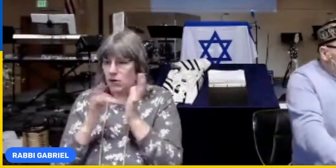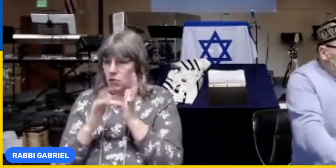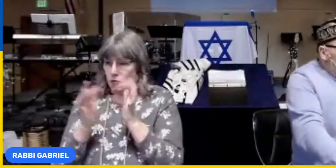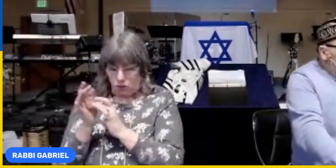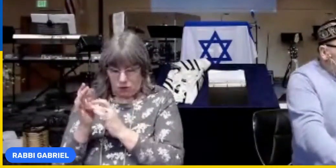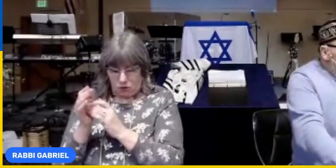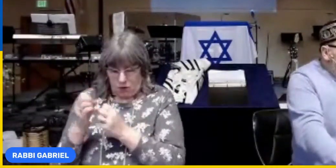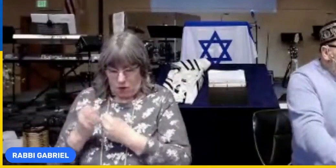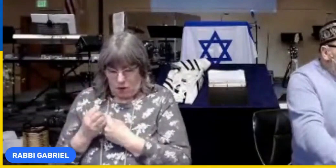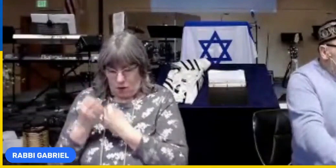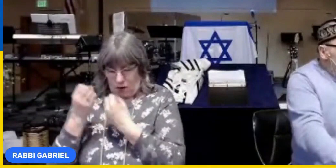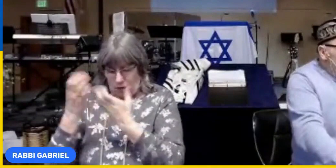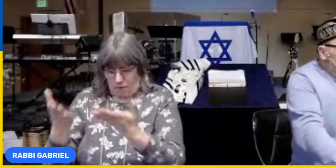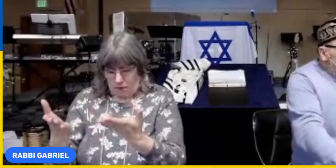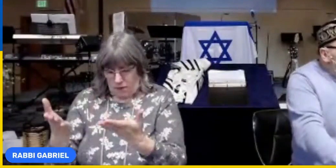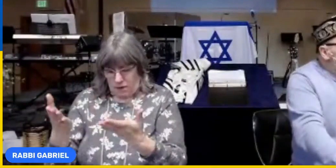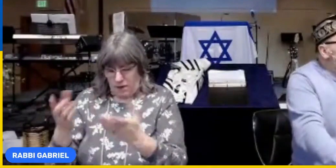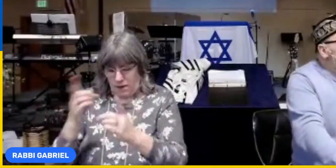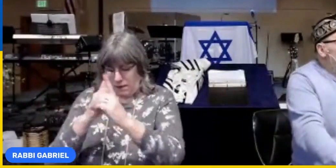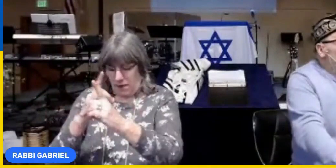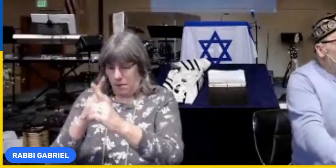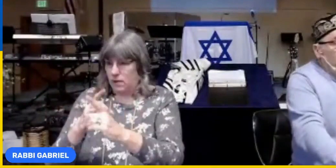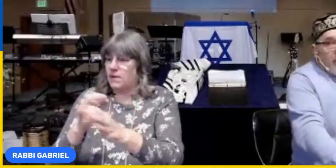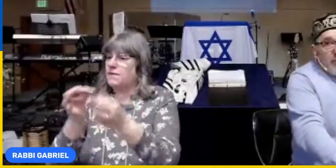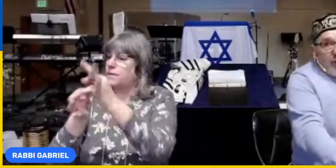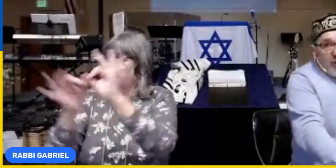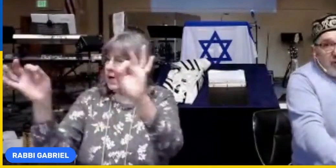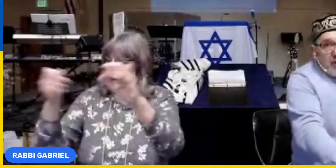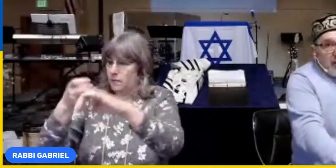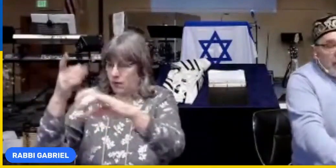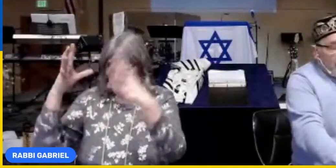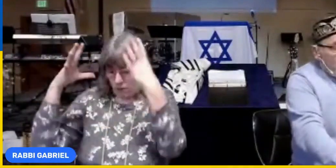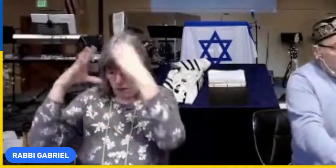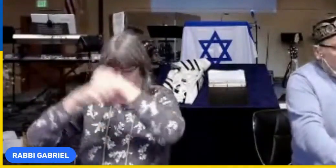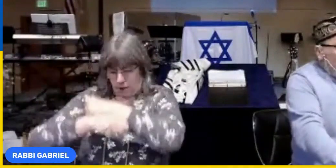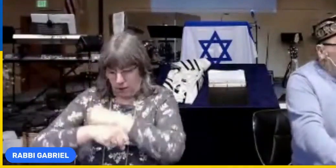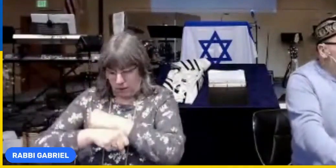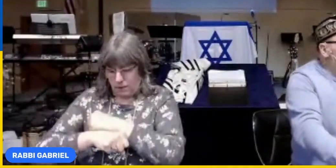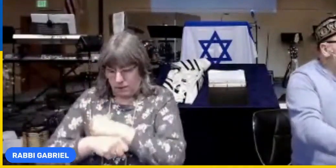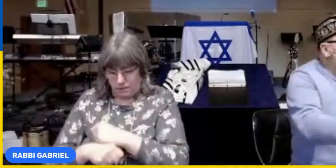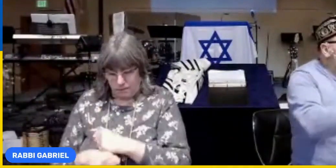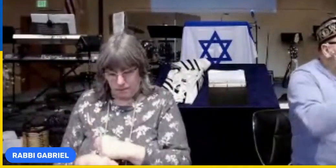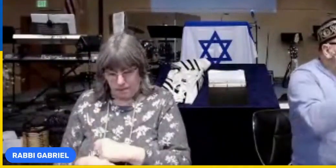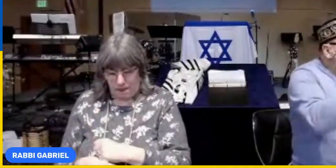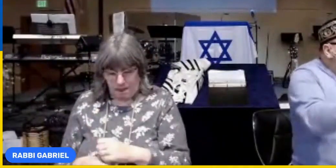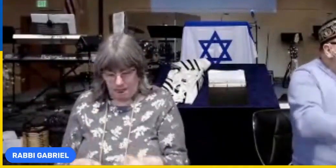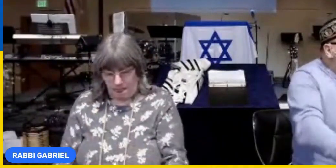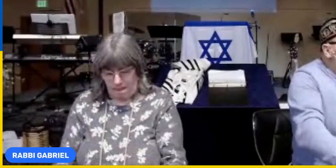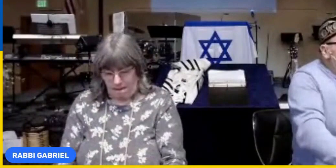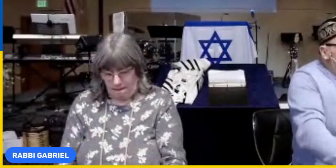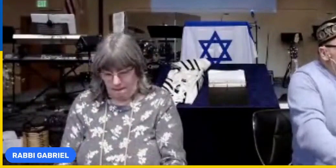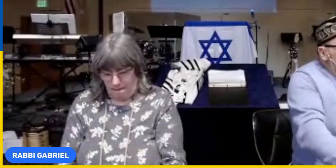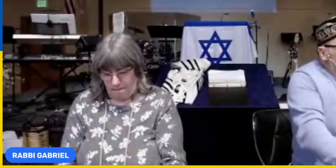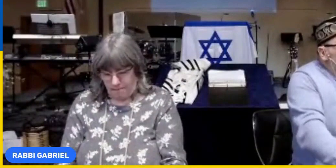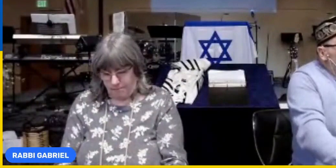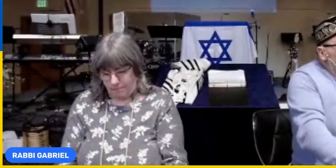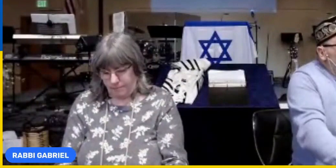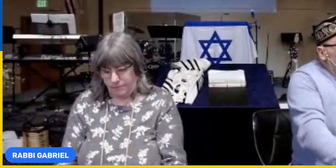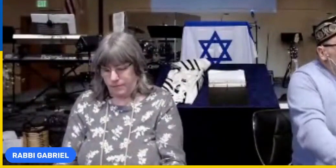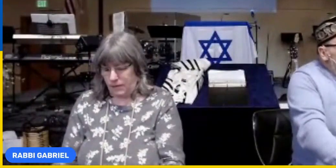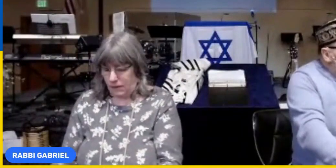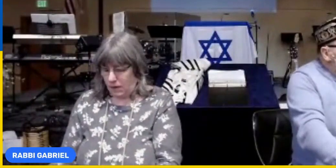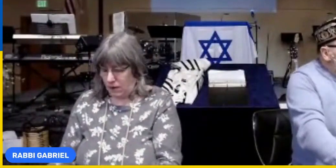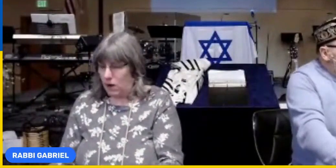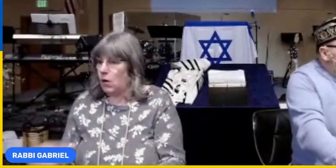Yeshua offered his disciples freedom from darkness. And we read about the darkness in